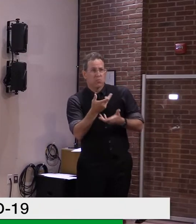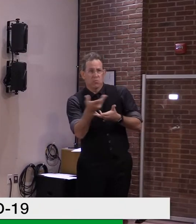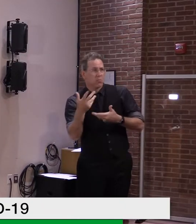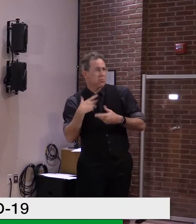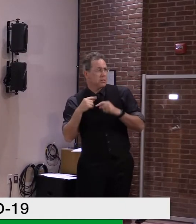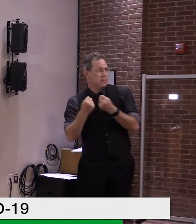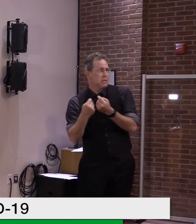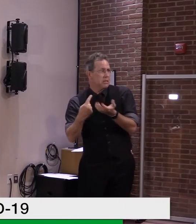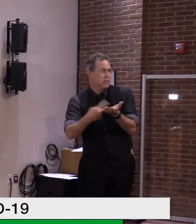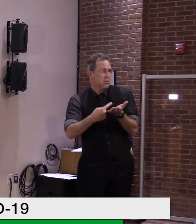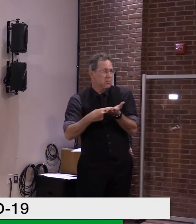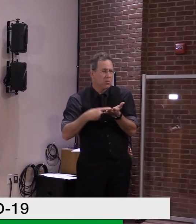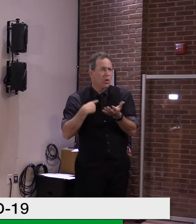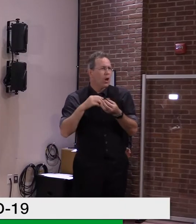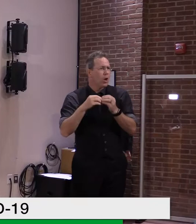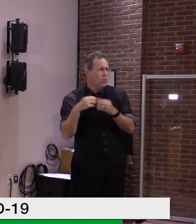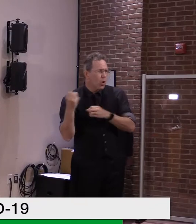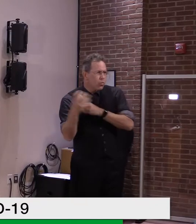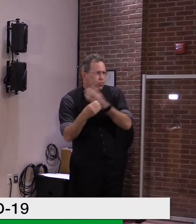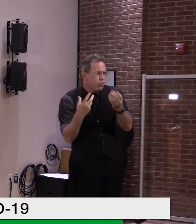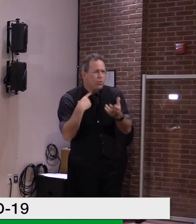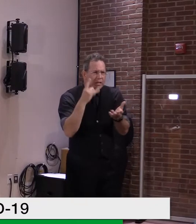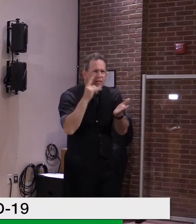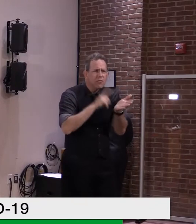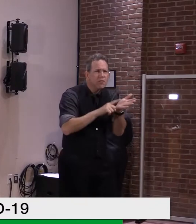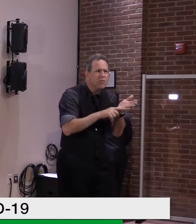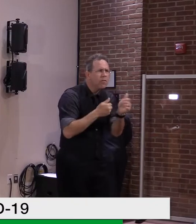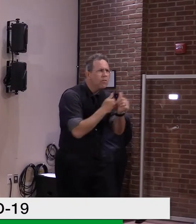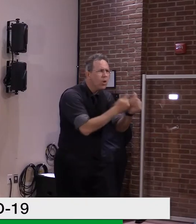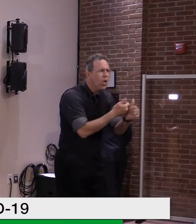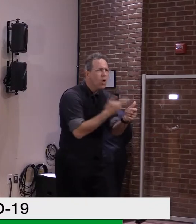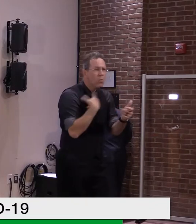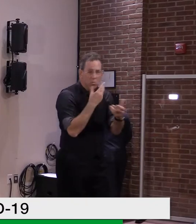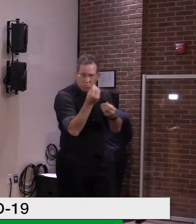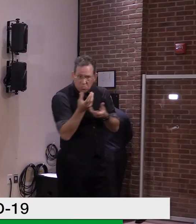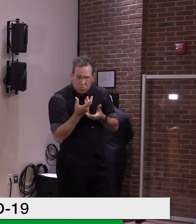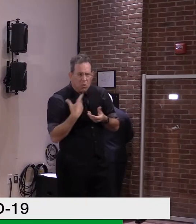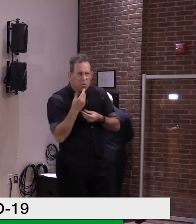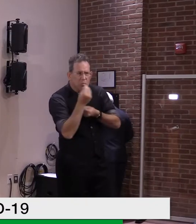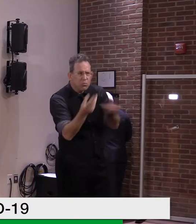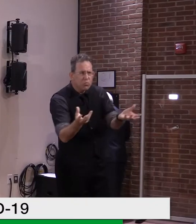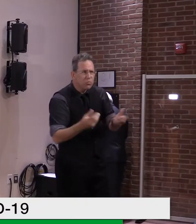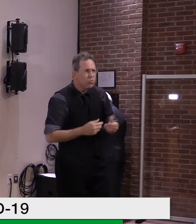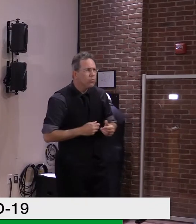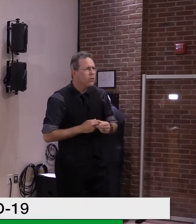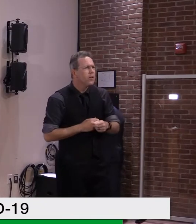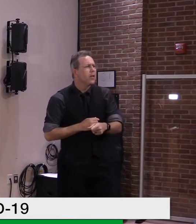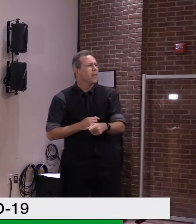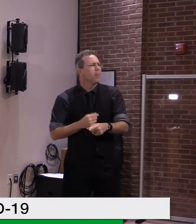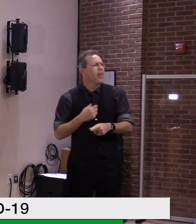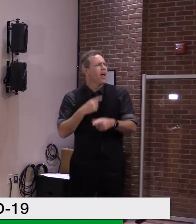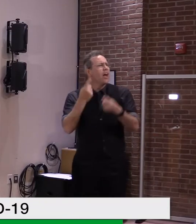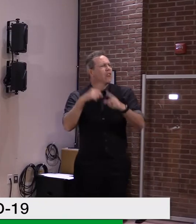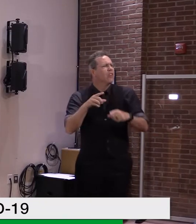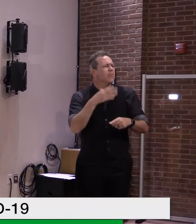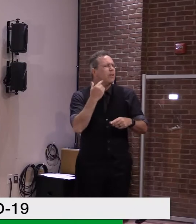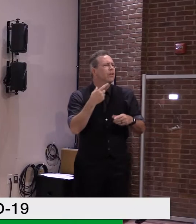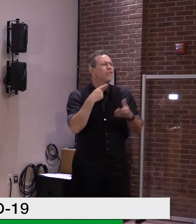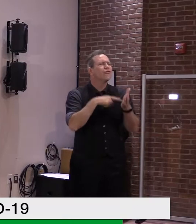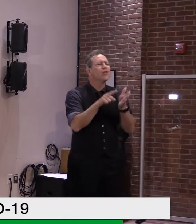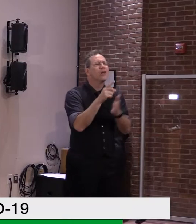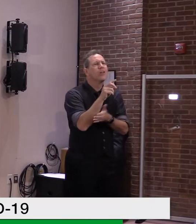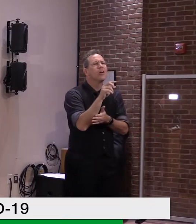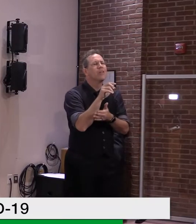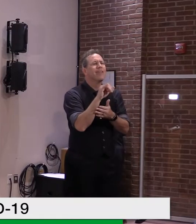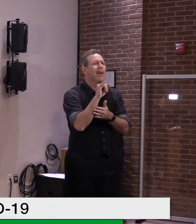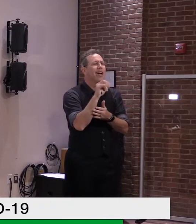happening. I think, you know, my first thought with what yours was kind of looking at the revenue, the rooms and meals tax, and, you